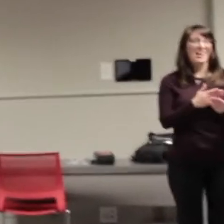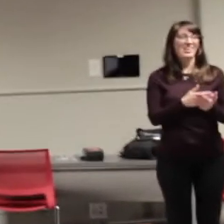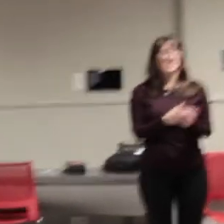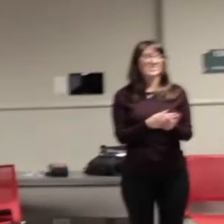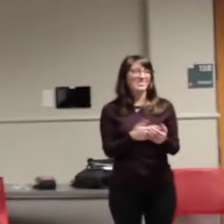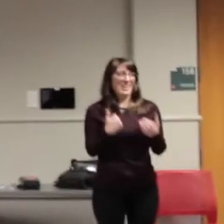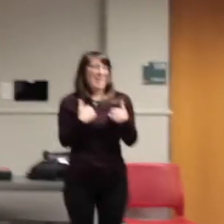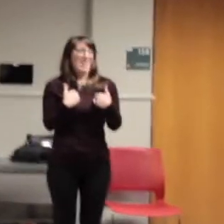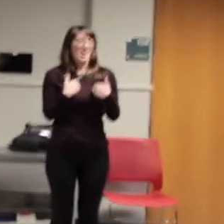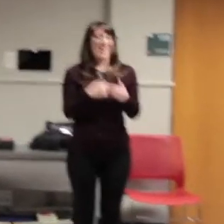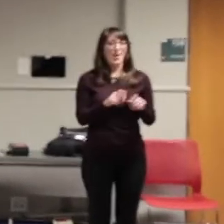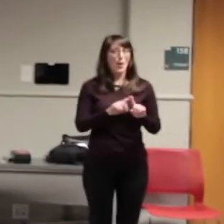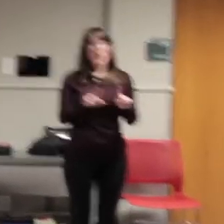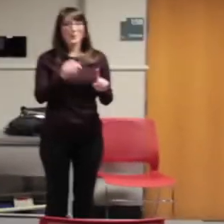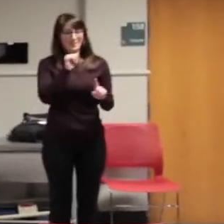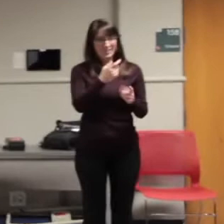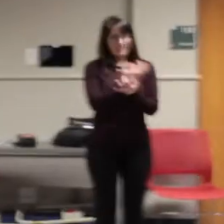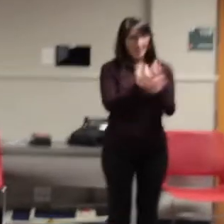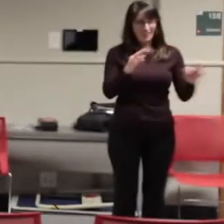You said it so easily.